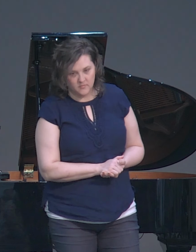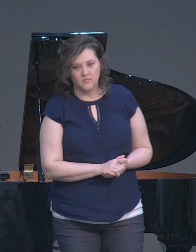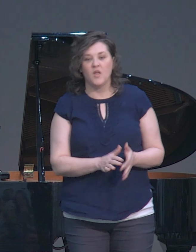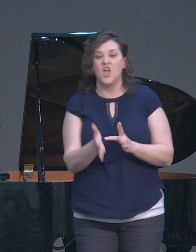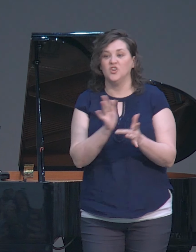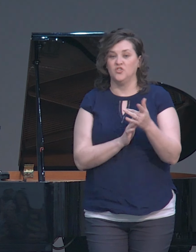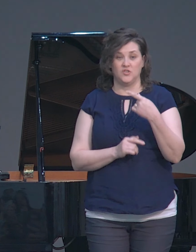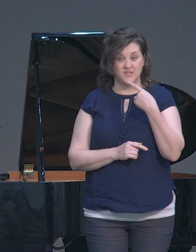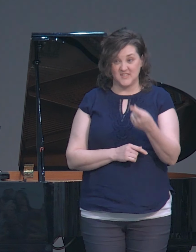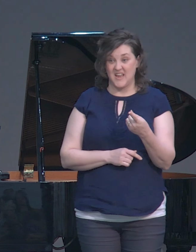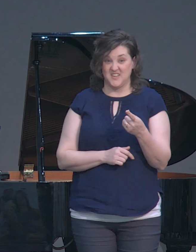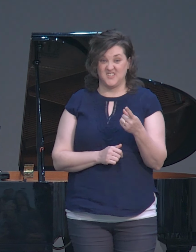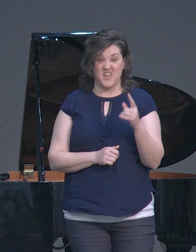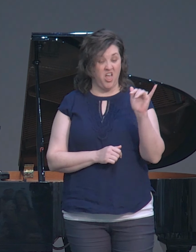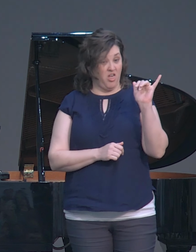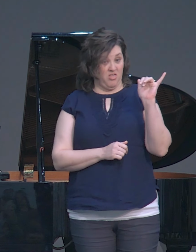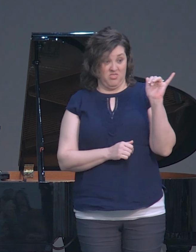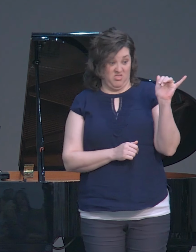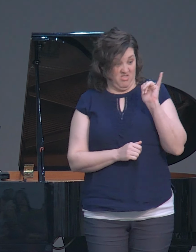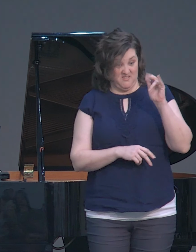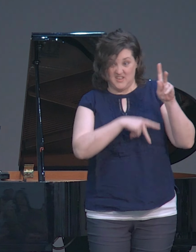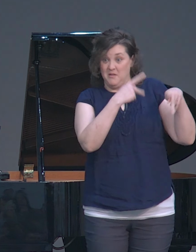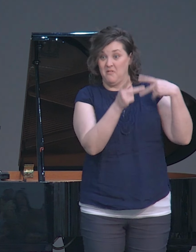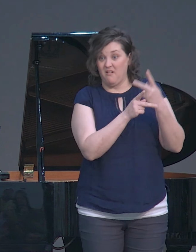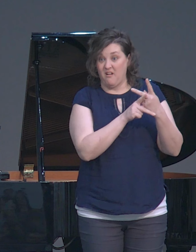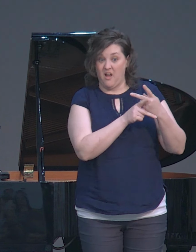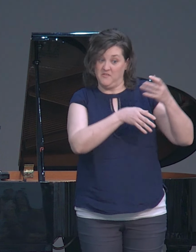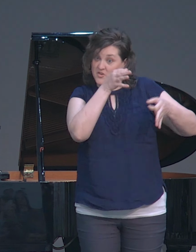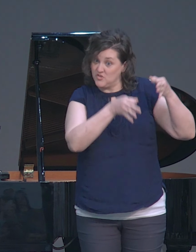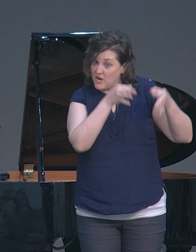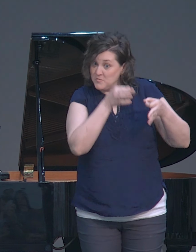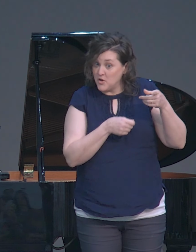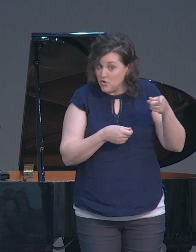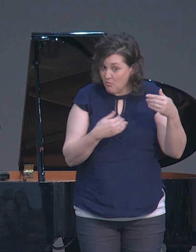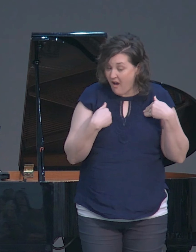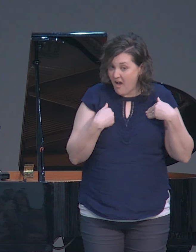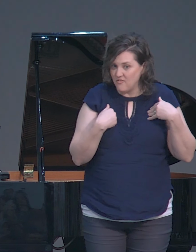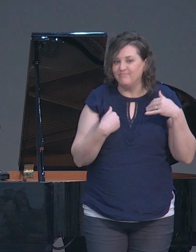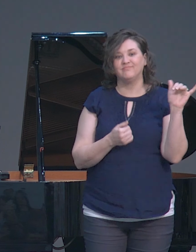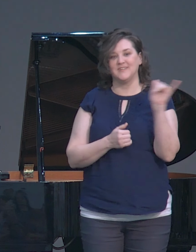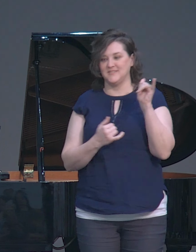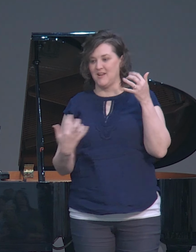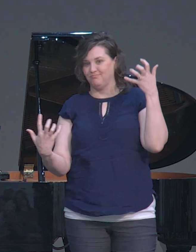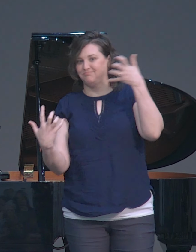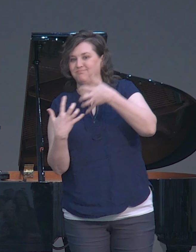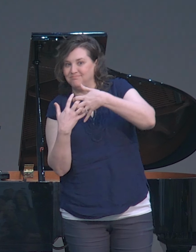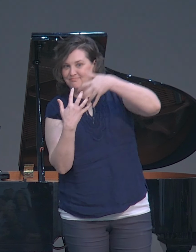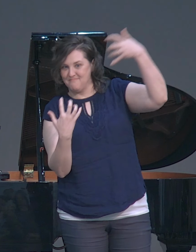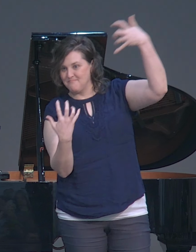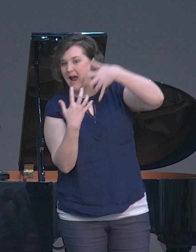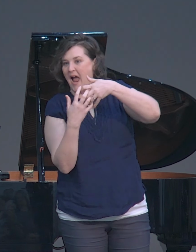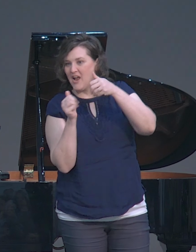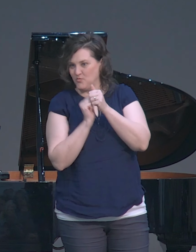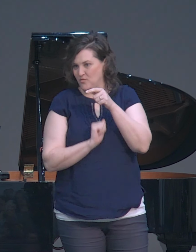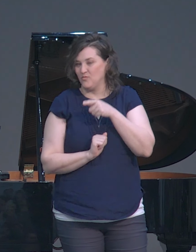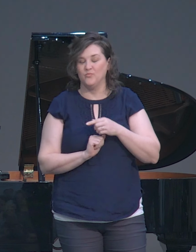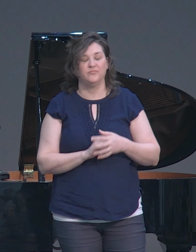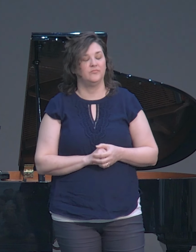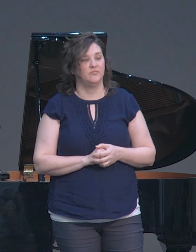Jesus says, with the same measure that you use, it will be measured to you. That's really